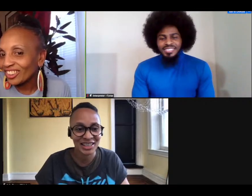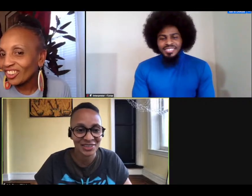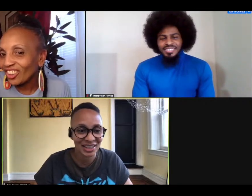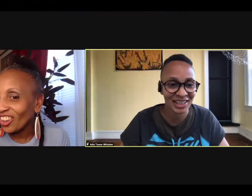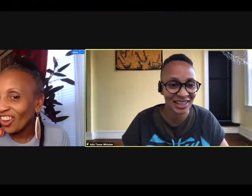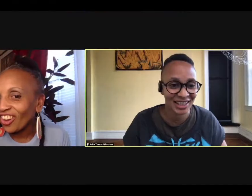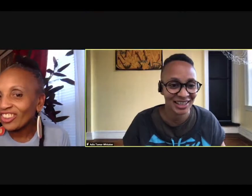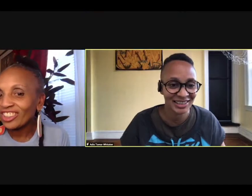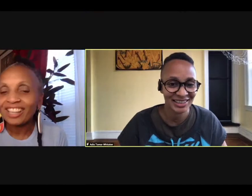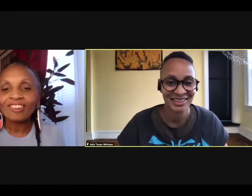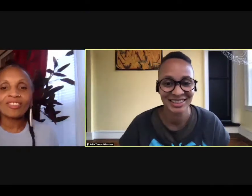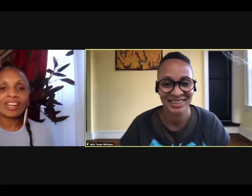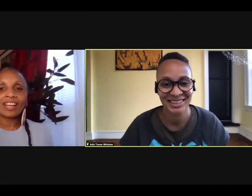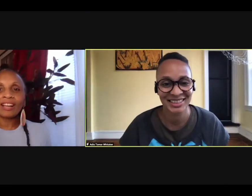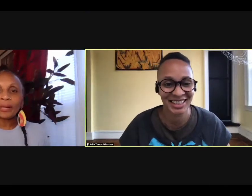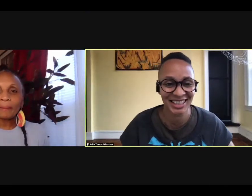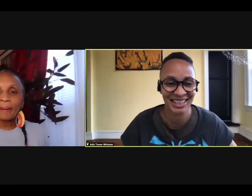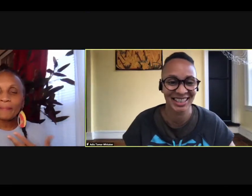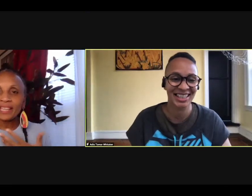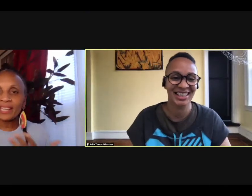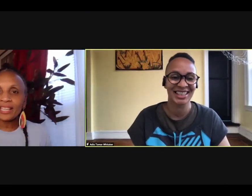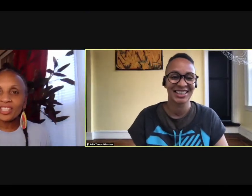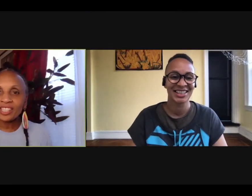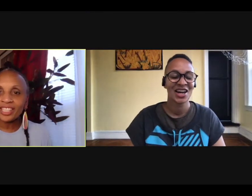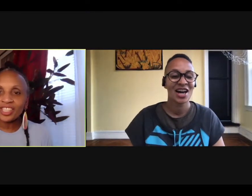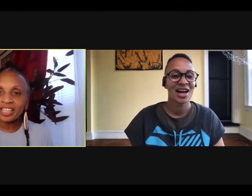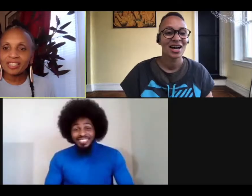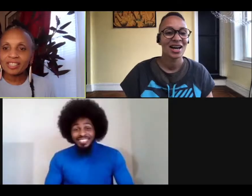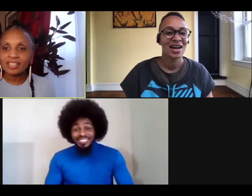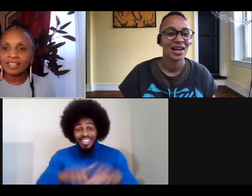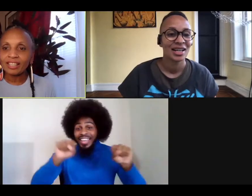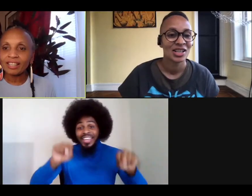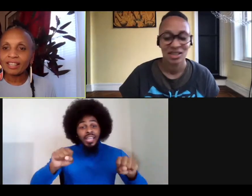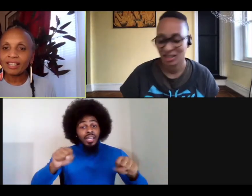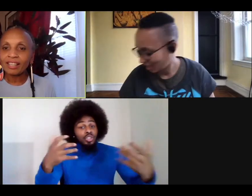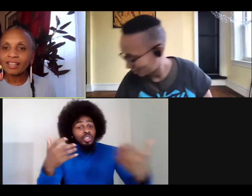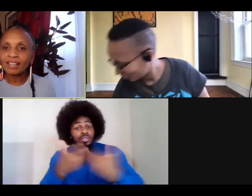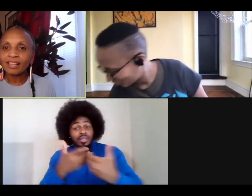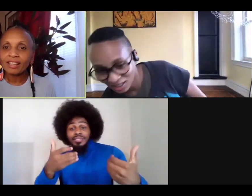Hello, good evening. What about me? Can you say cheers?